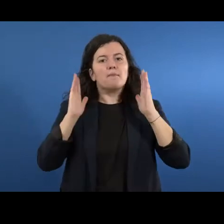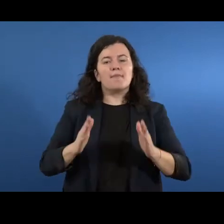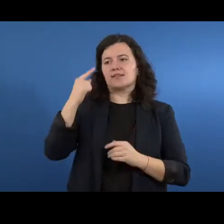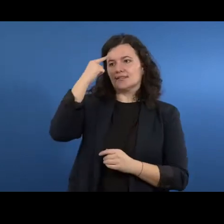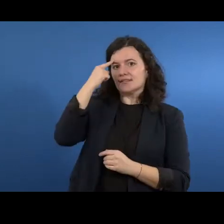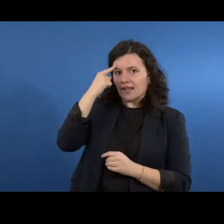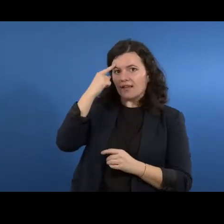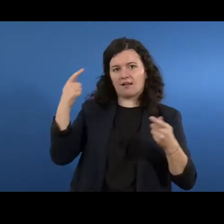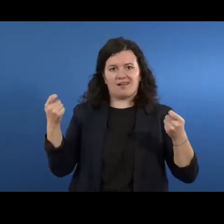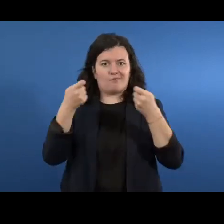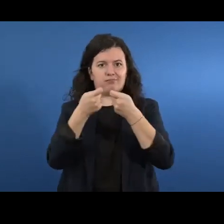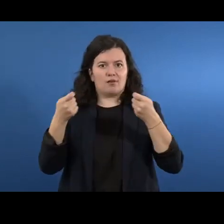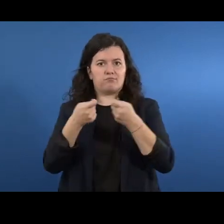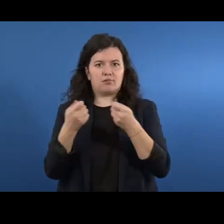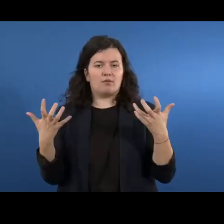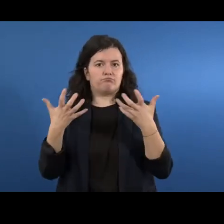but also